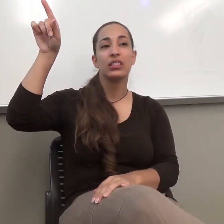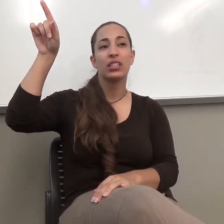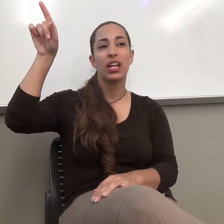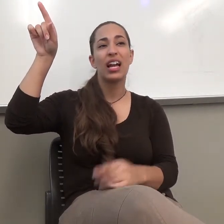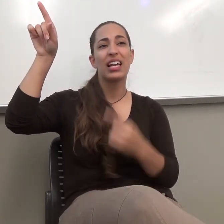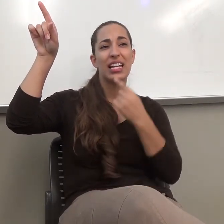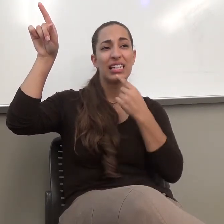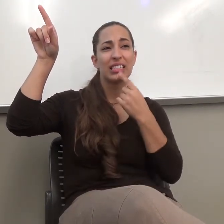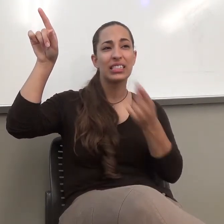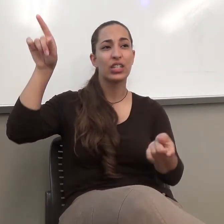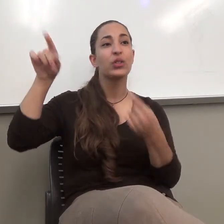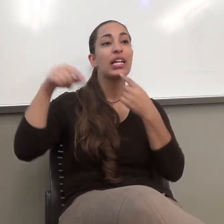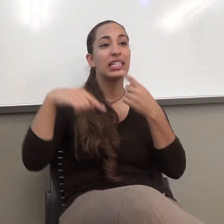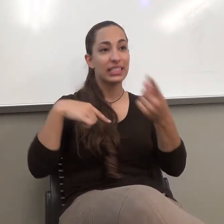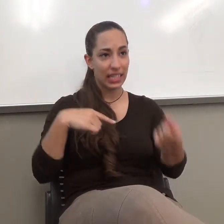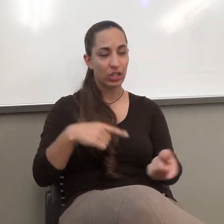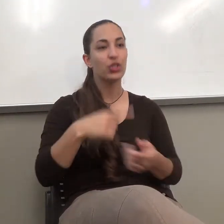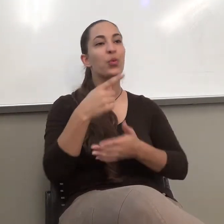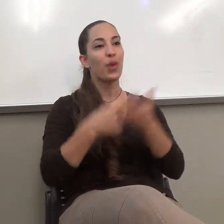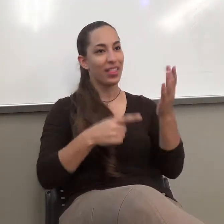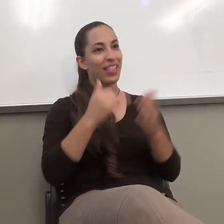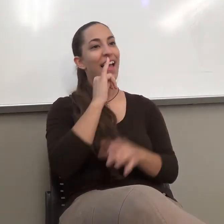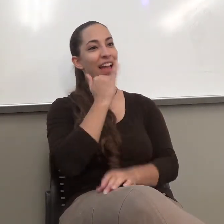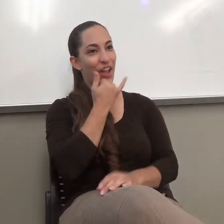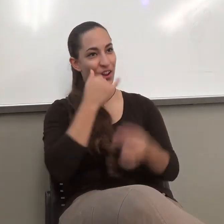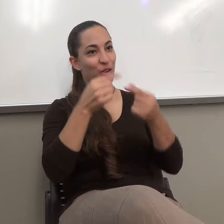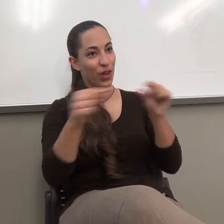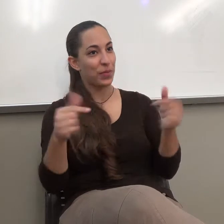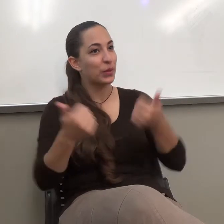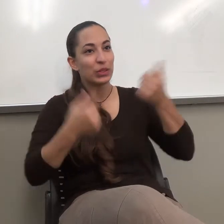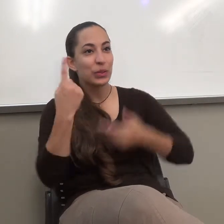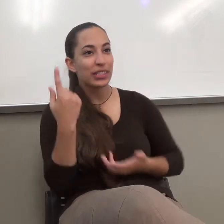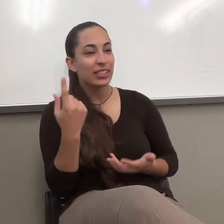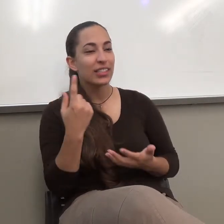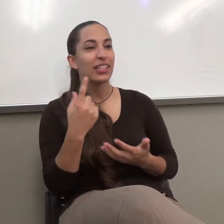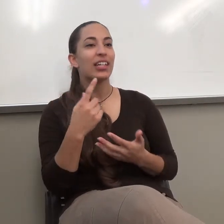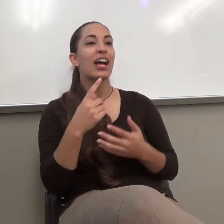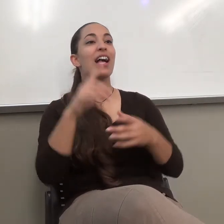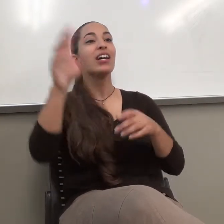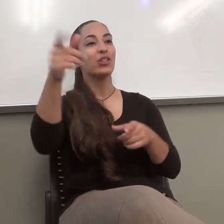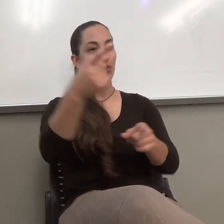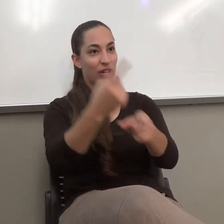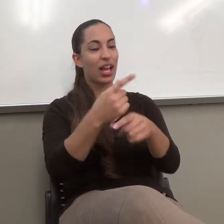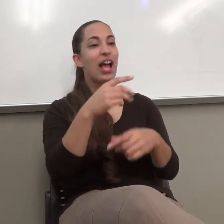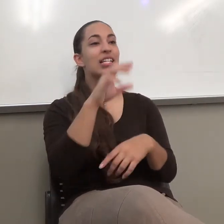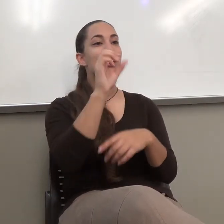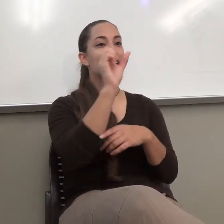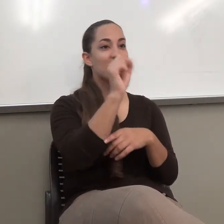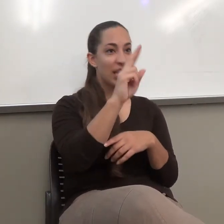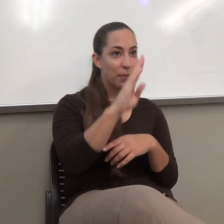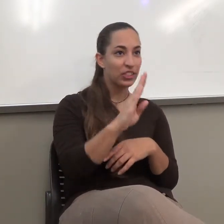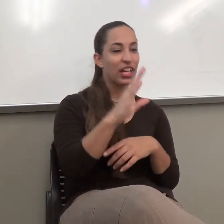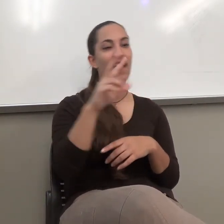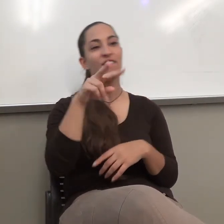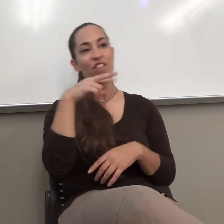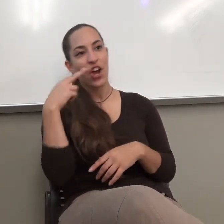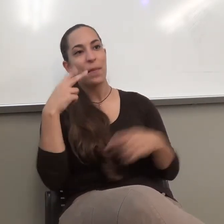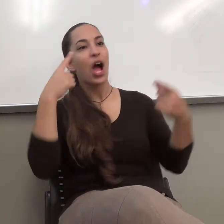grammar error is. And the grammar error for this is actually subject-verb agreement. It's not